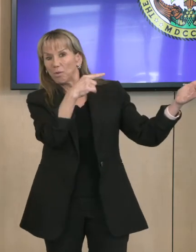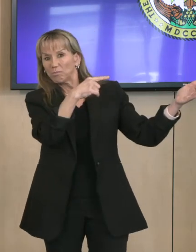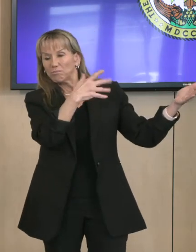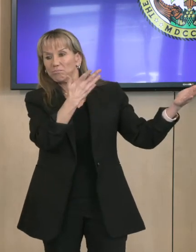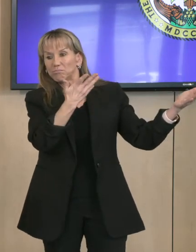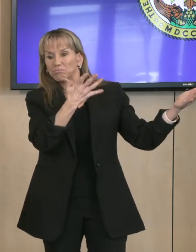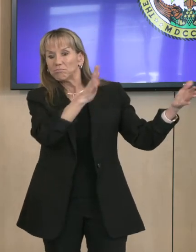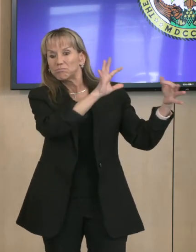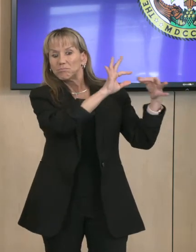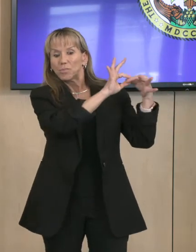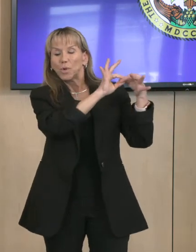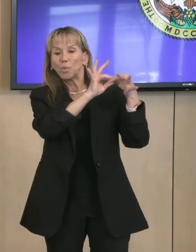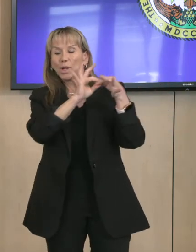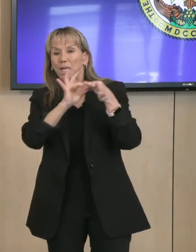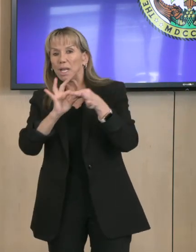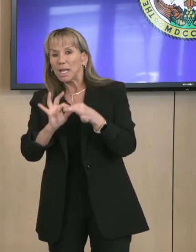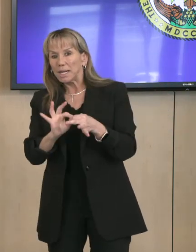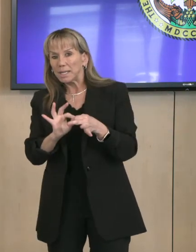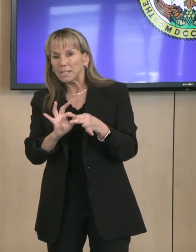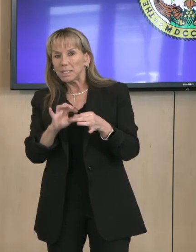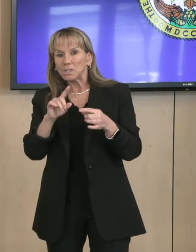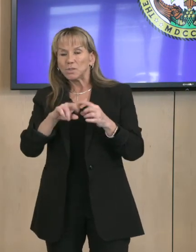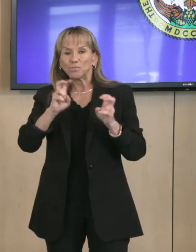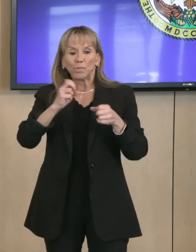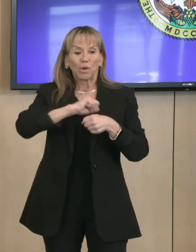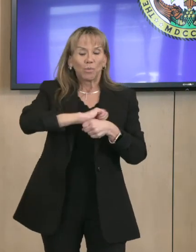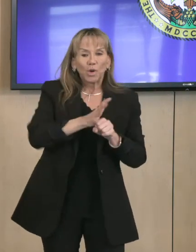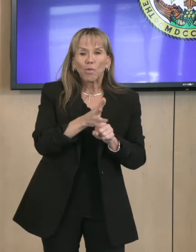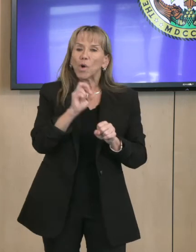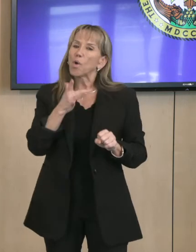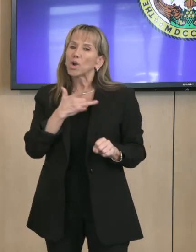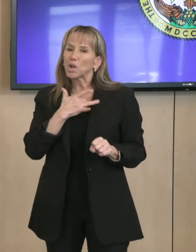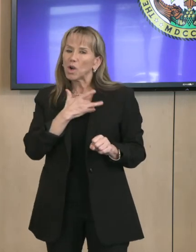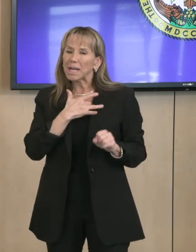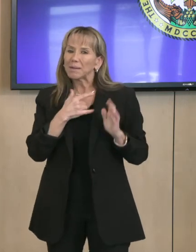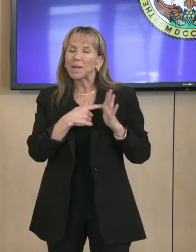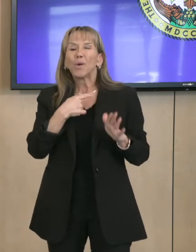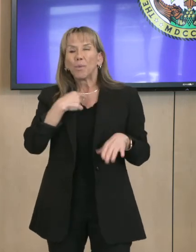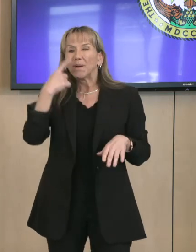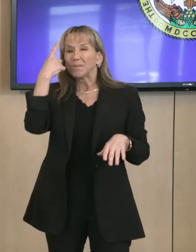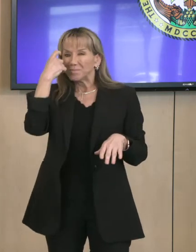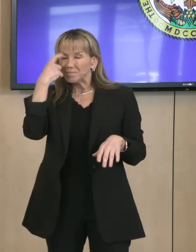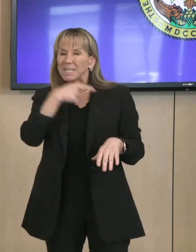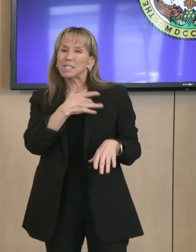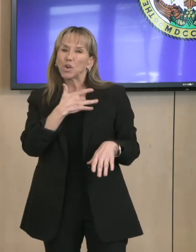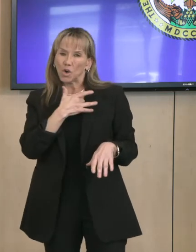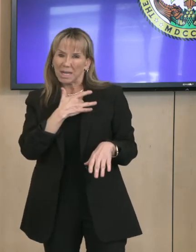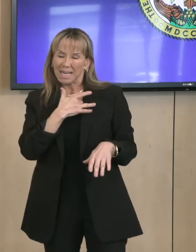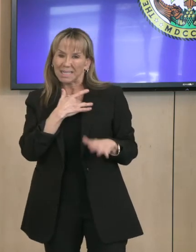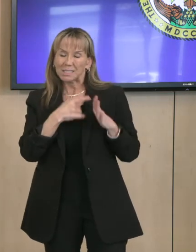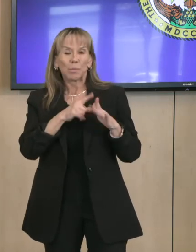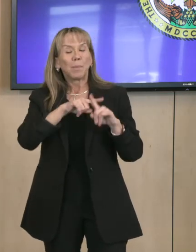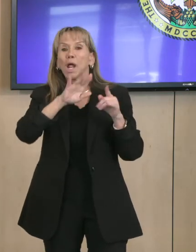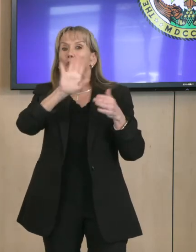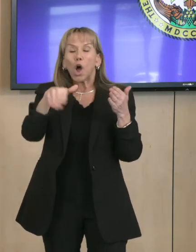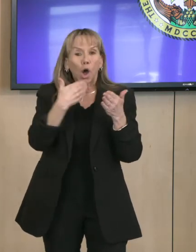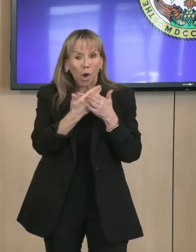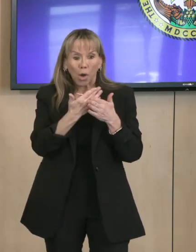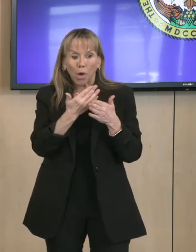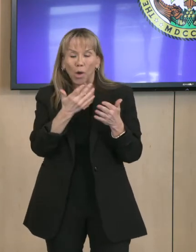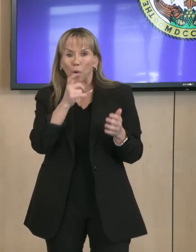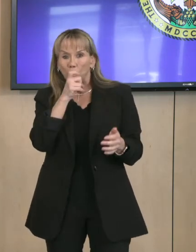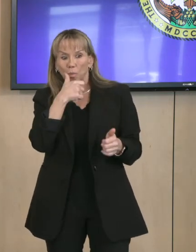related to COVID or cardiac symptoms. It's actually thought to be cardiac, but all patients coming off of